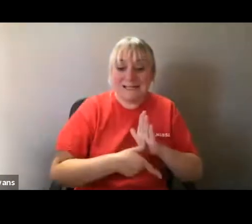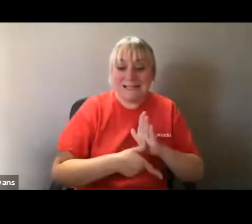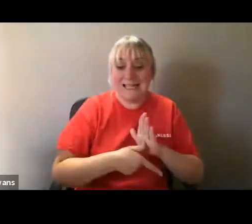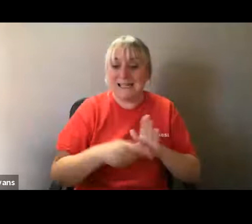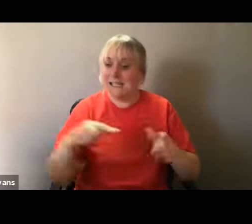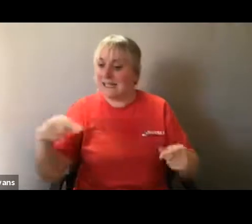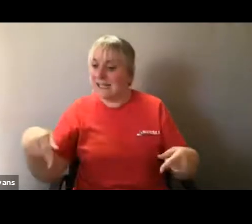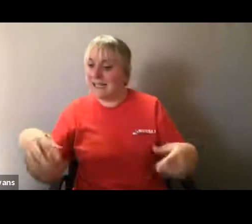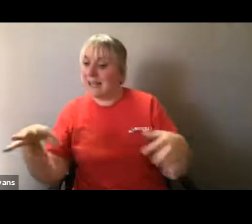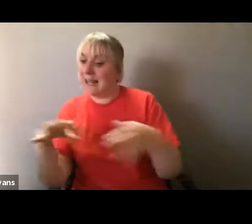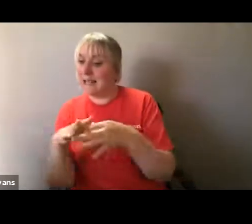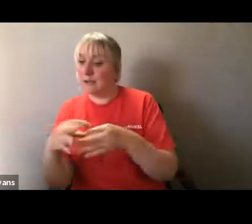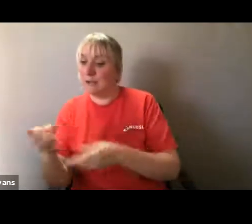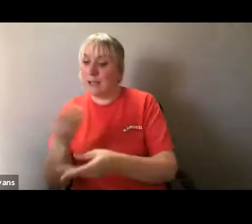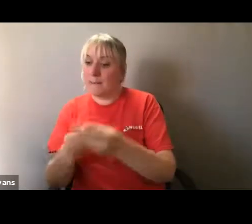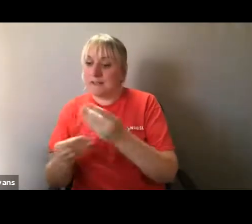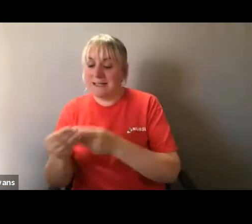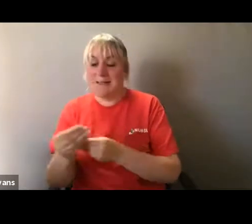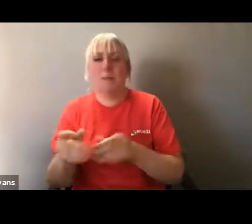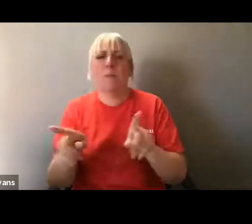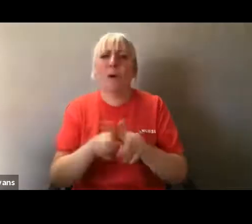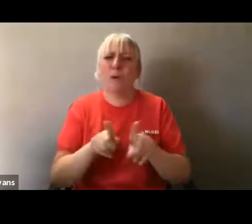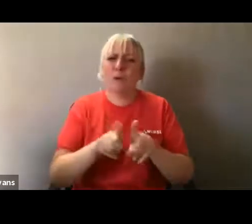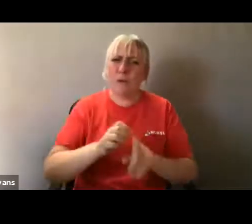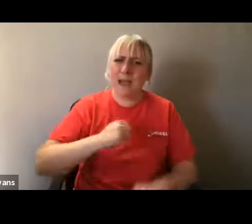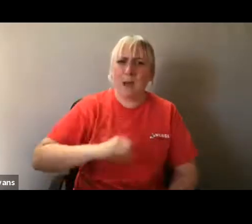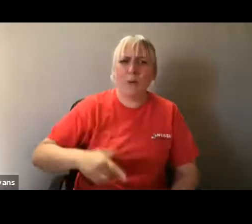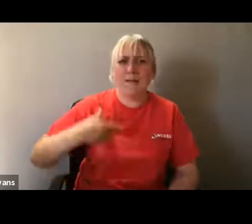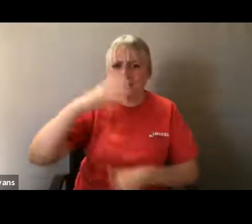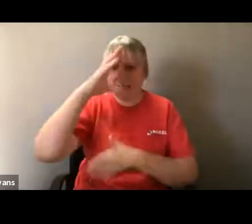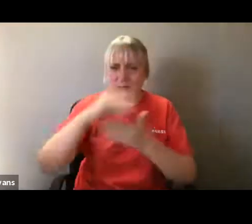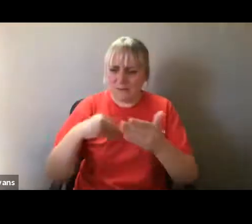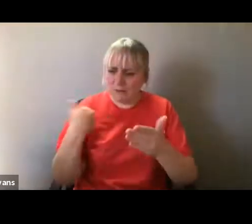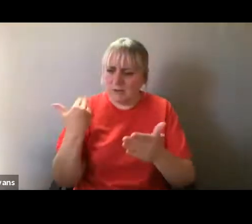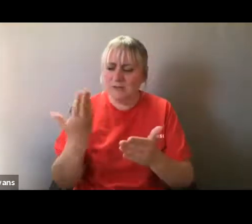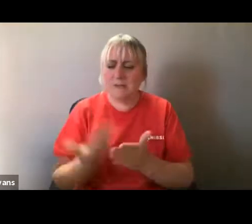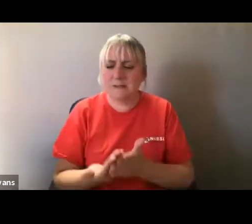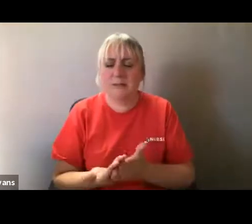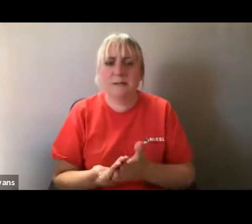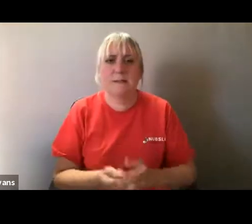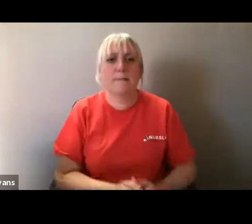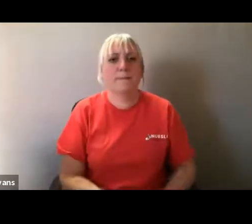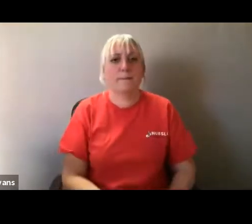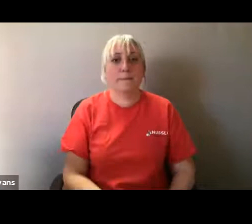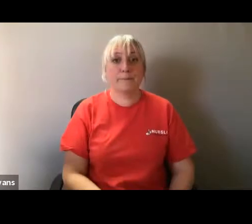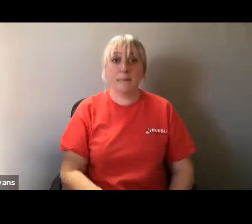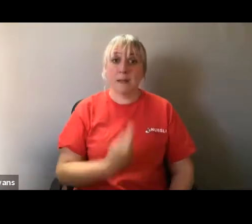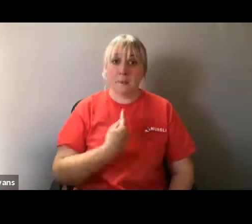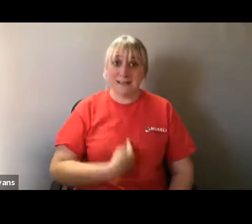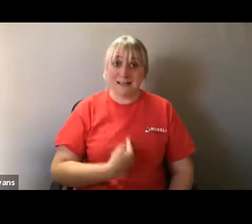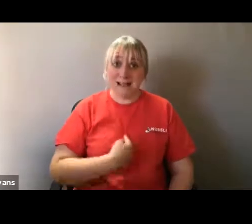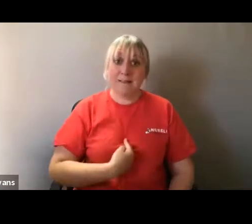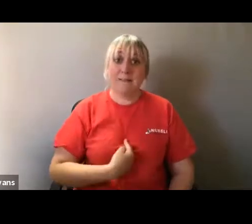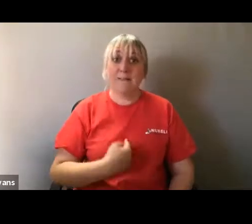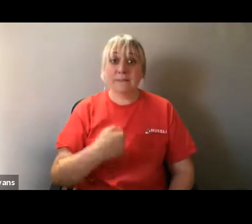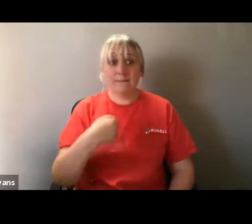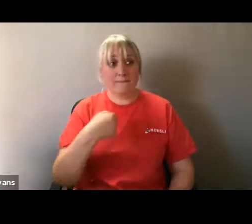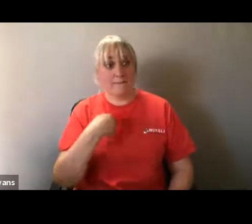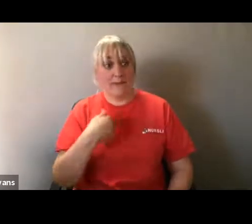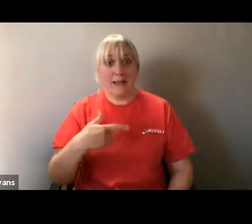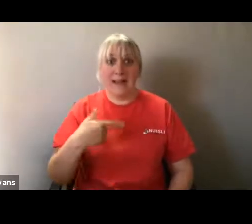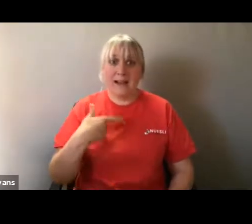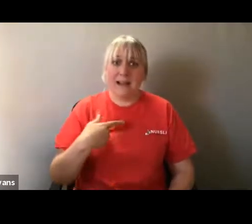experience as disabled people who identify under the social model of disability. Myself being a person who lives with